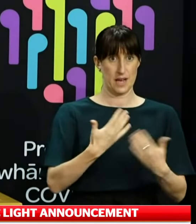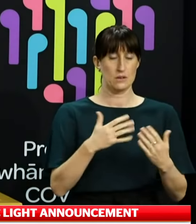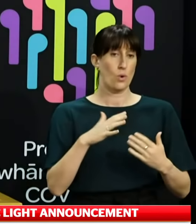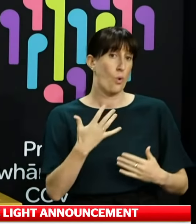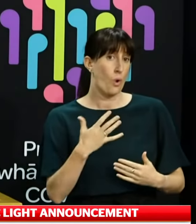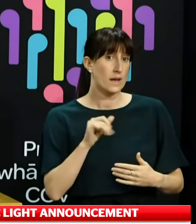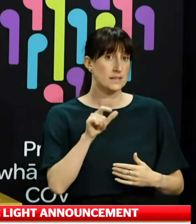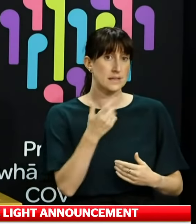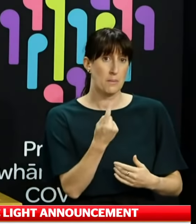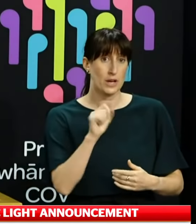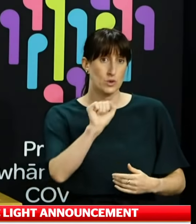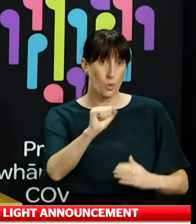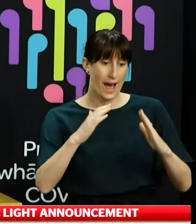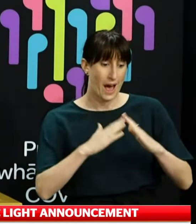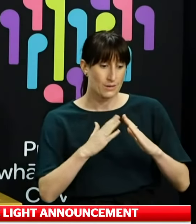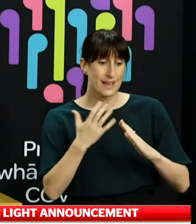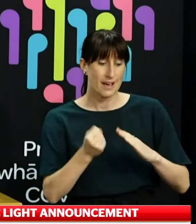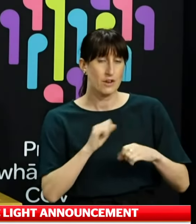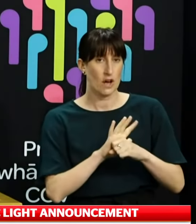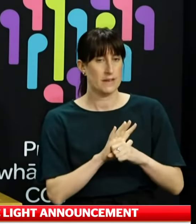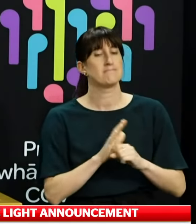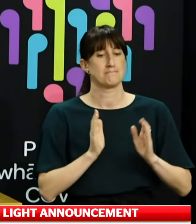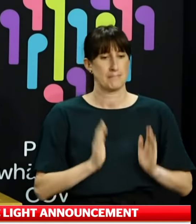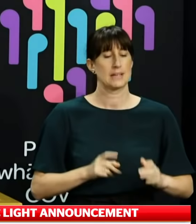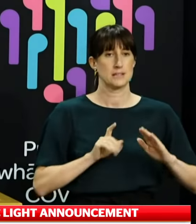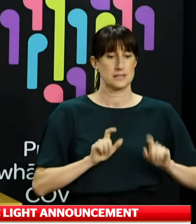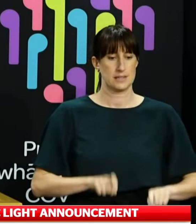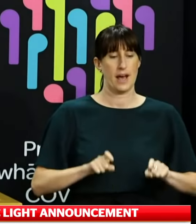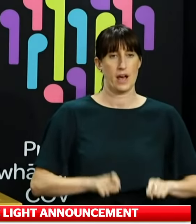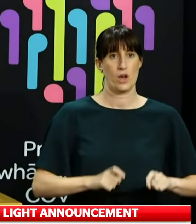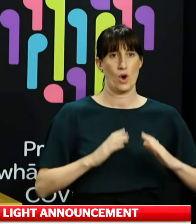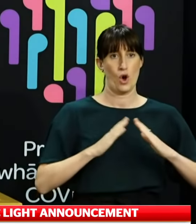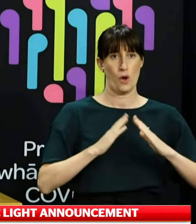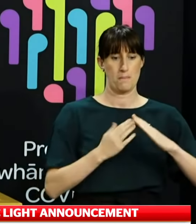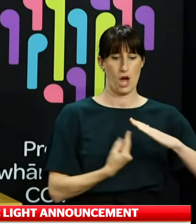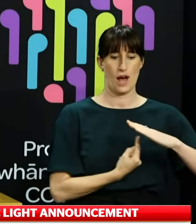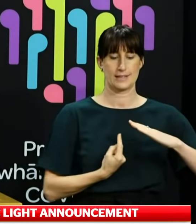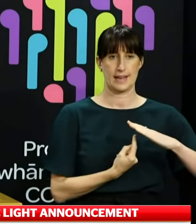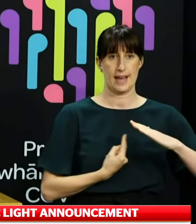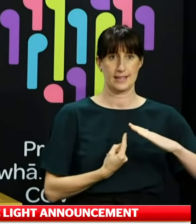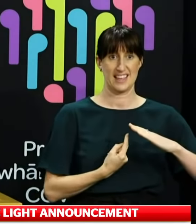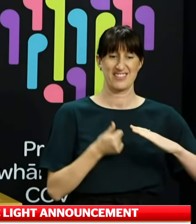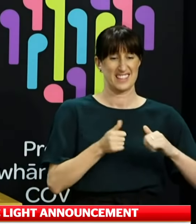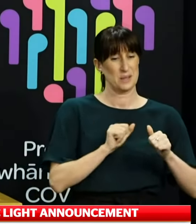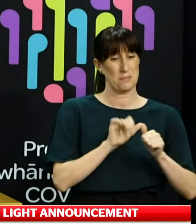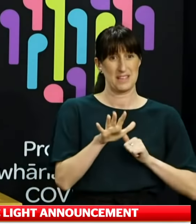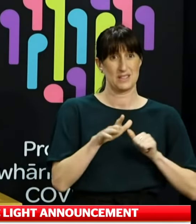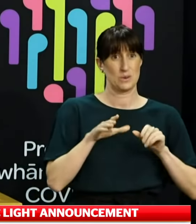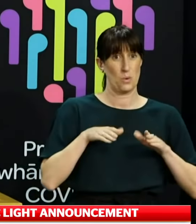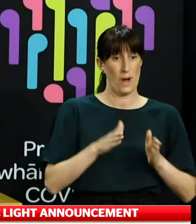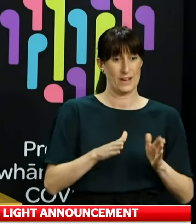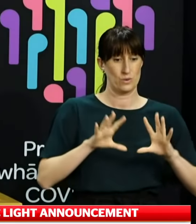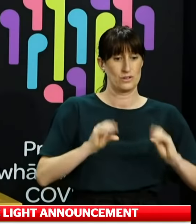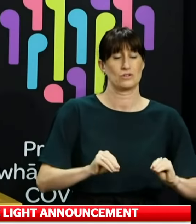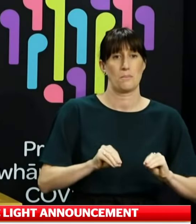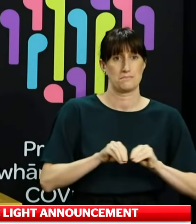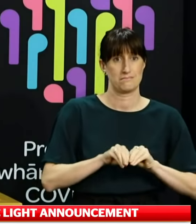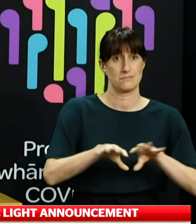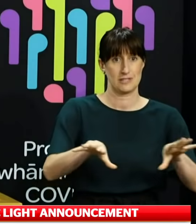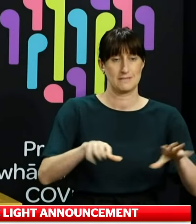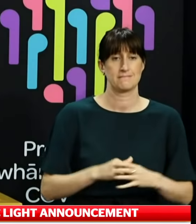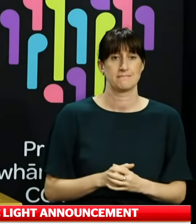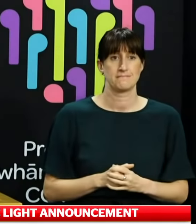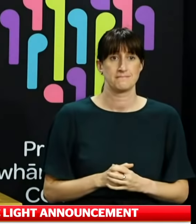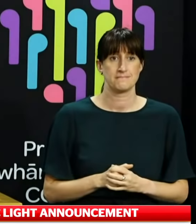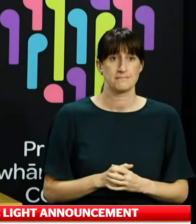isolate. Isolation remains one of the best ways that we can break chains of transmission. The next review of the traffic